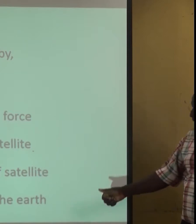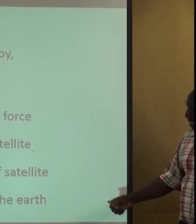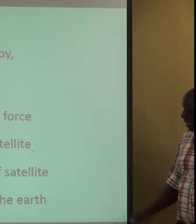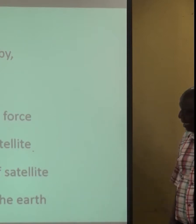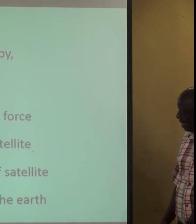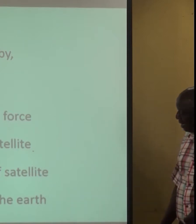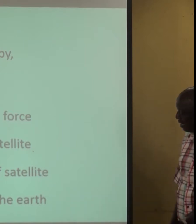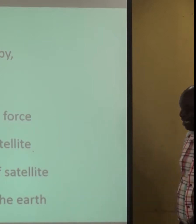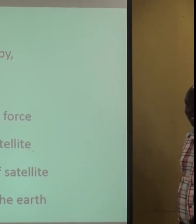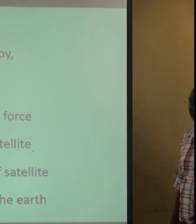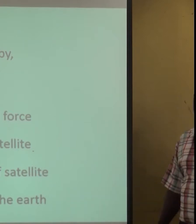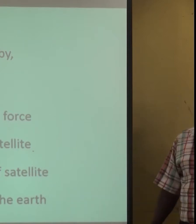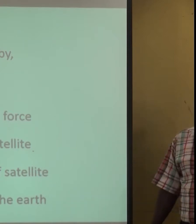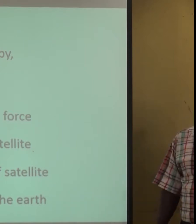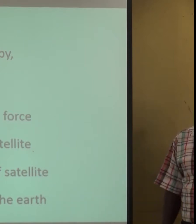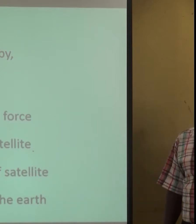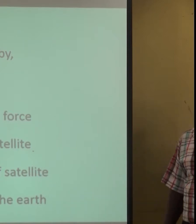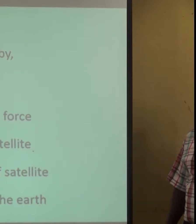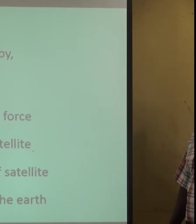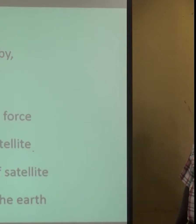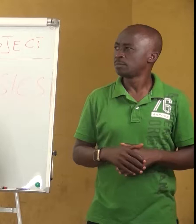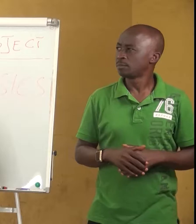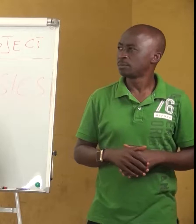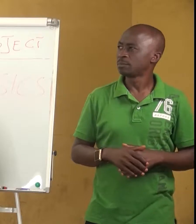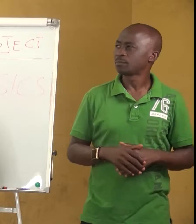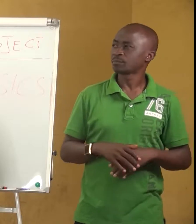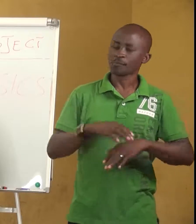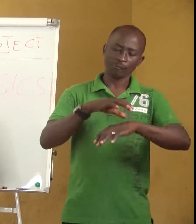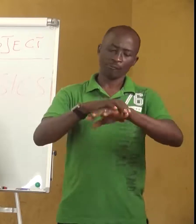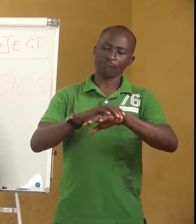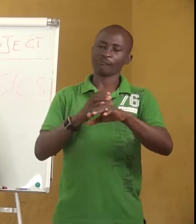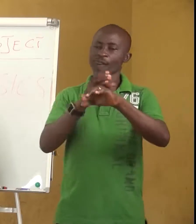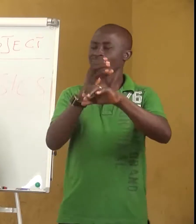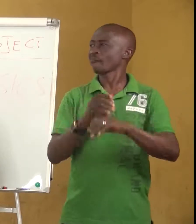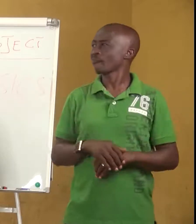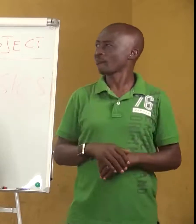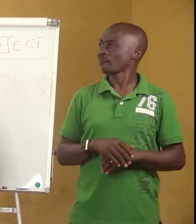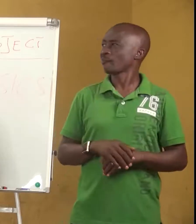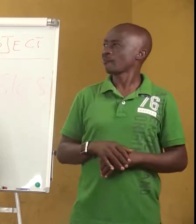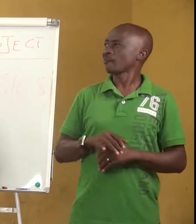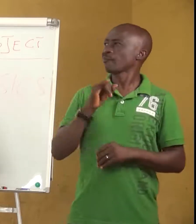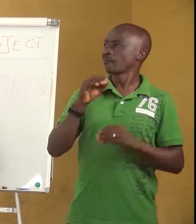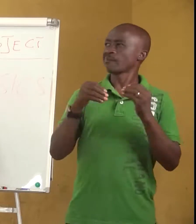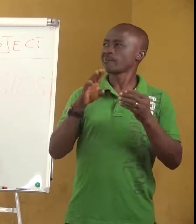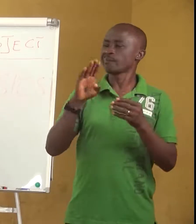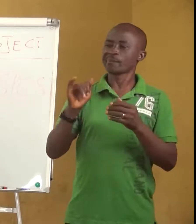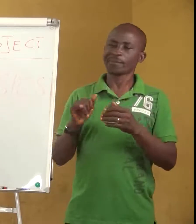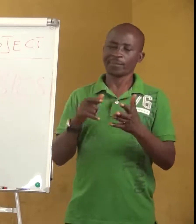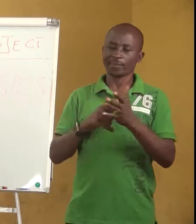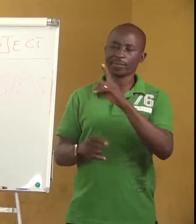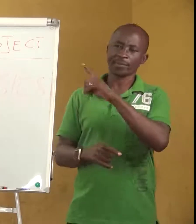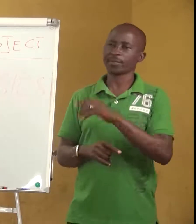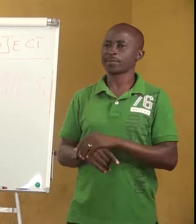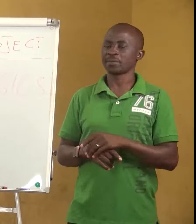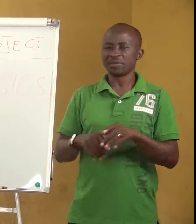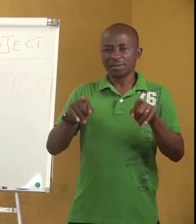and re is the radius of the Earth. So Earth gravitational force is given by, just like